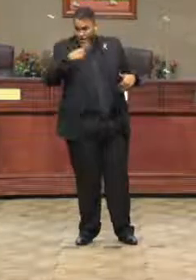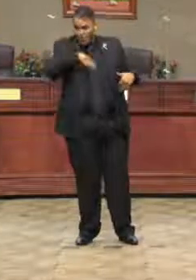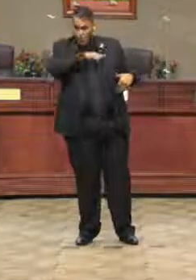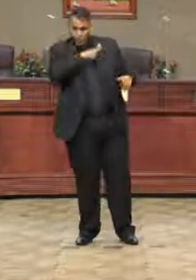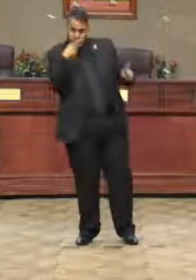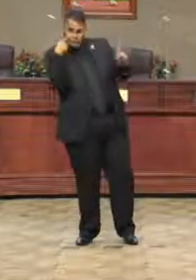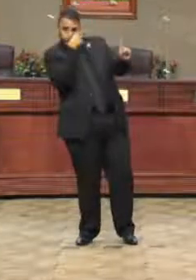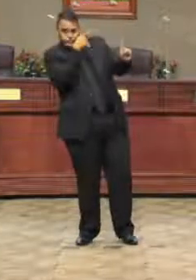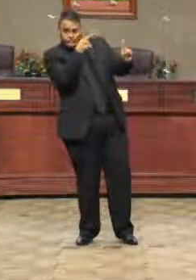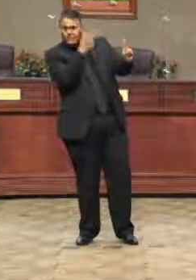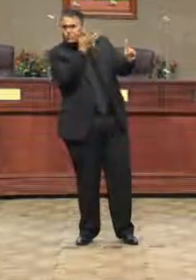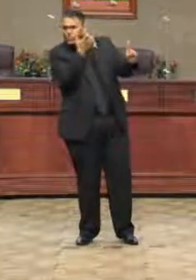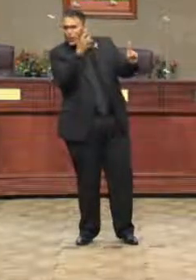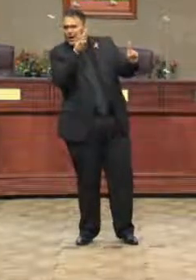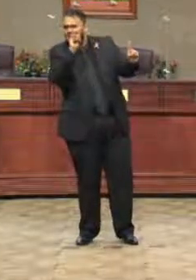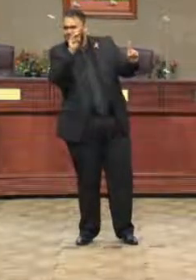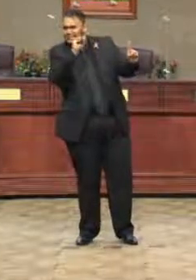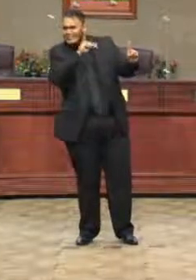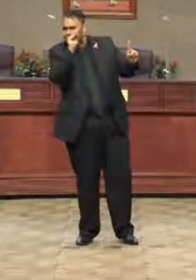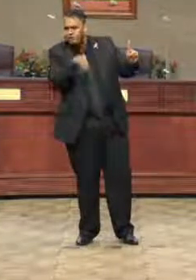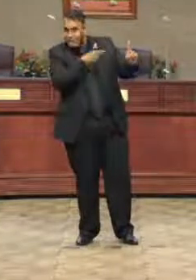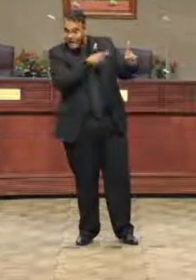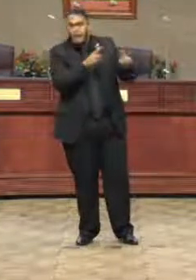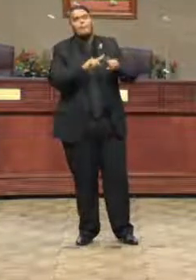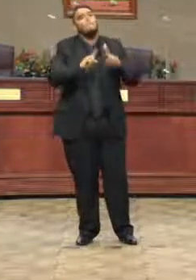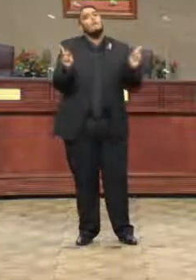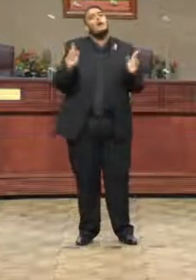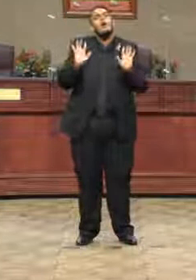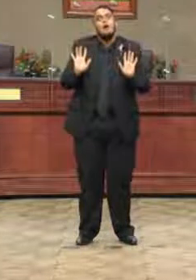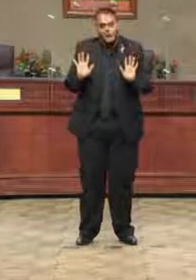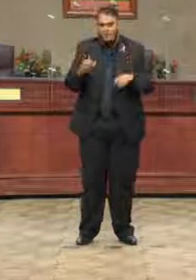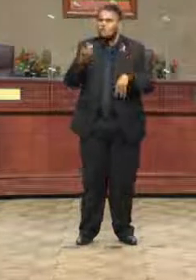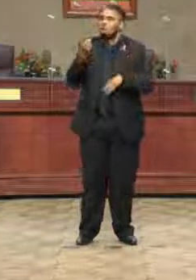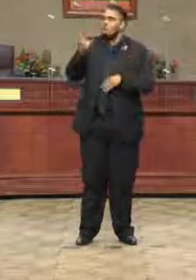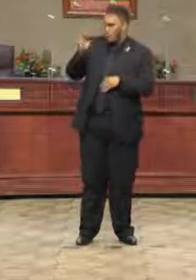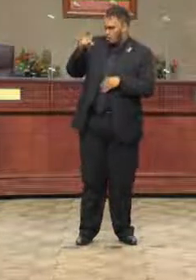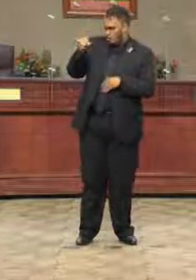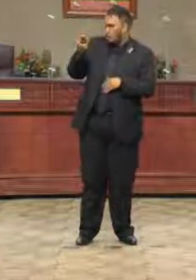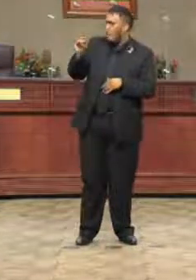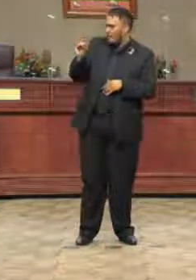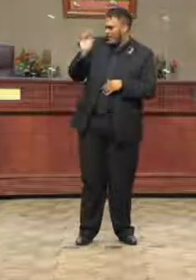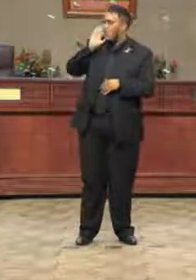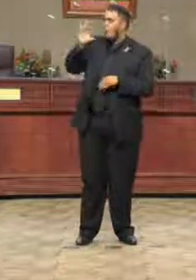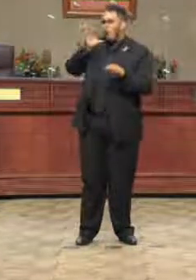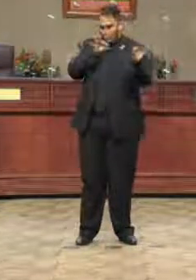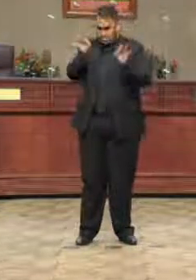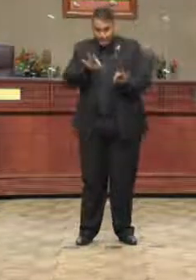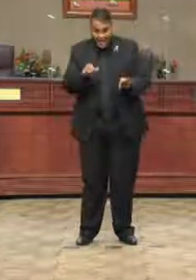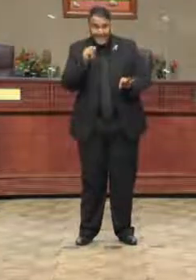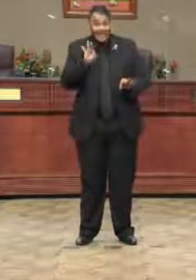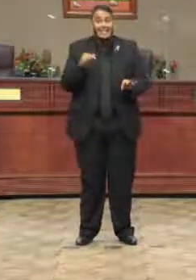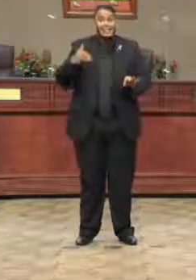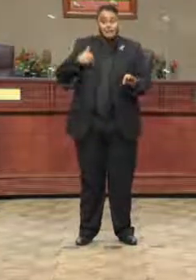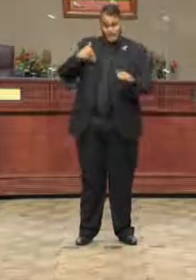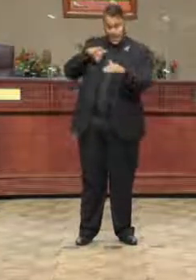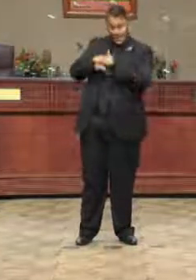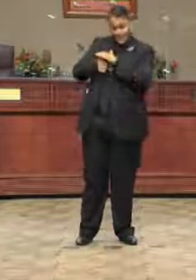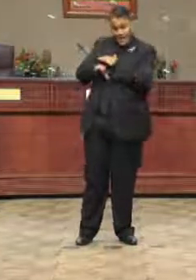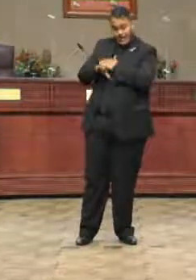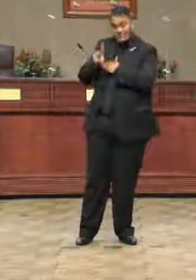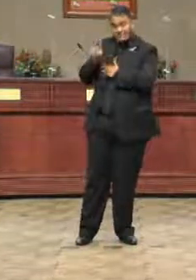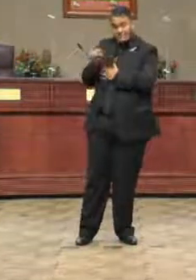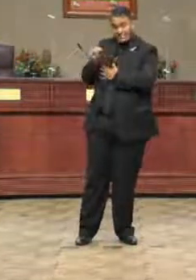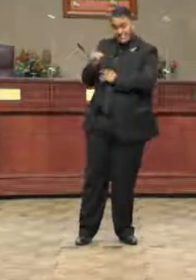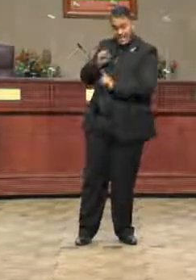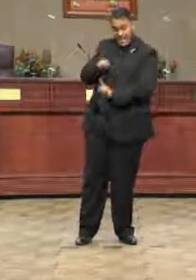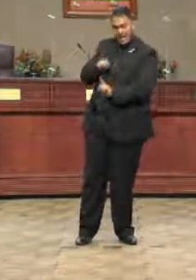tile. However, Dr. Pino will tell you that if we had access to the data kept by the